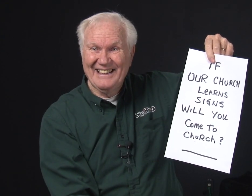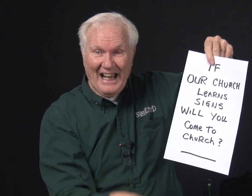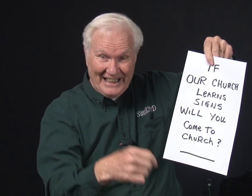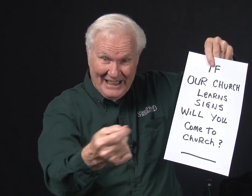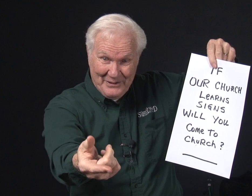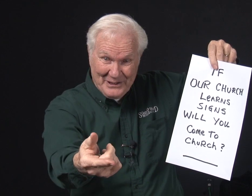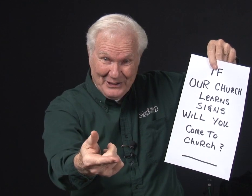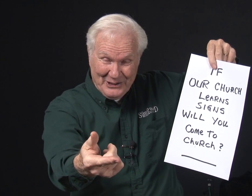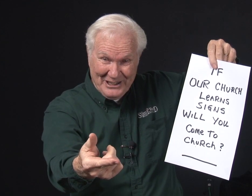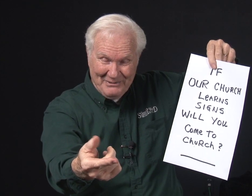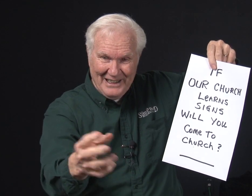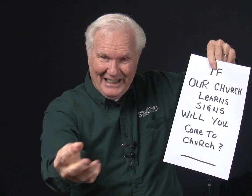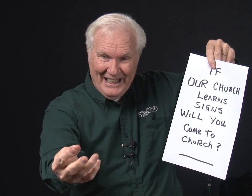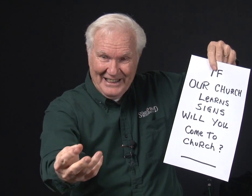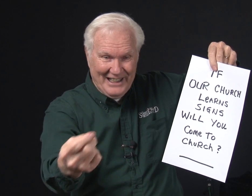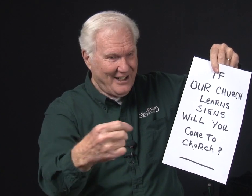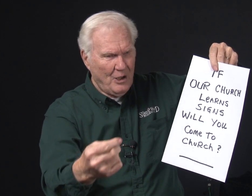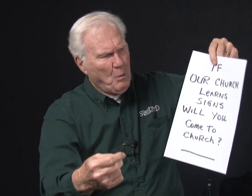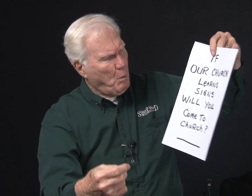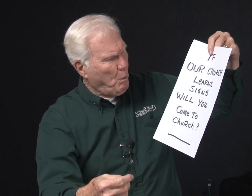I gave it to them, and